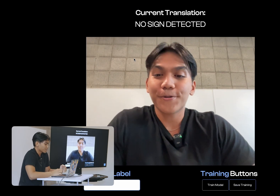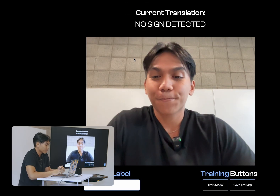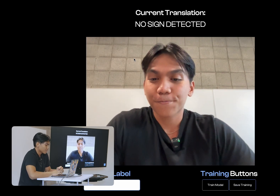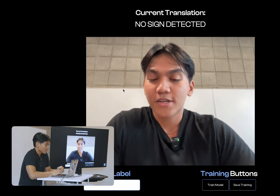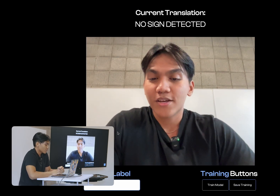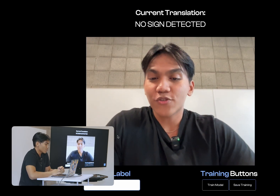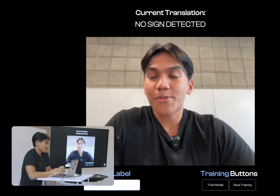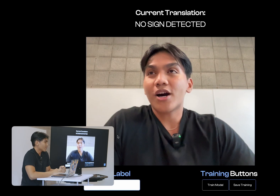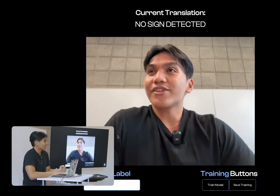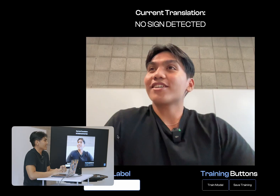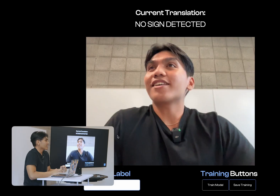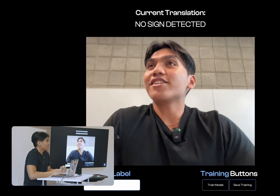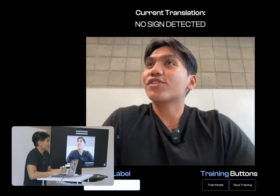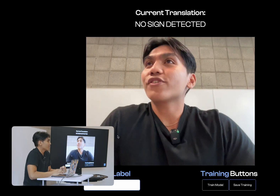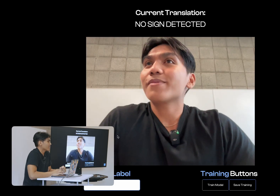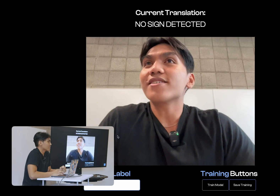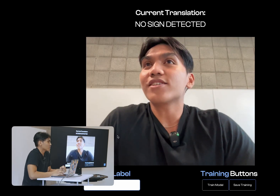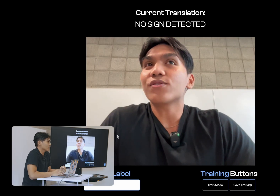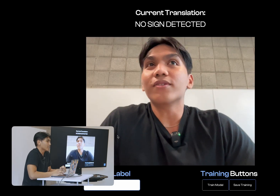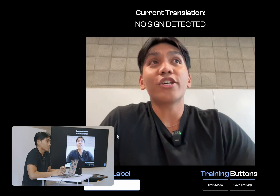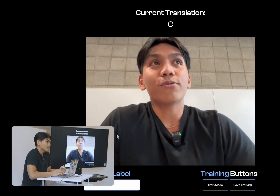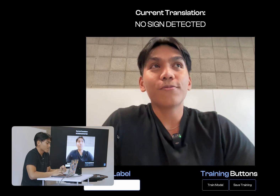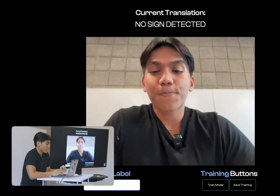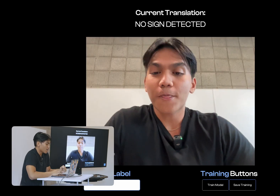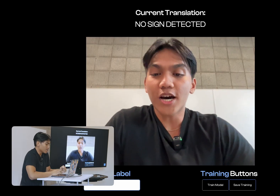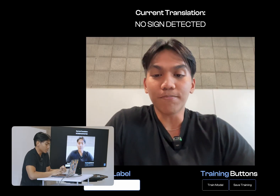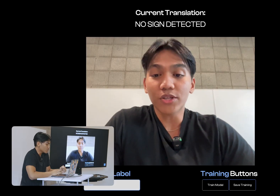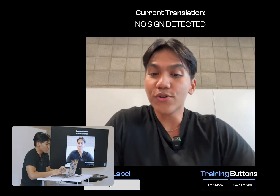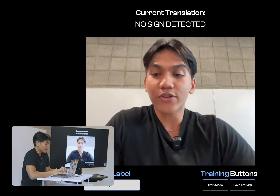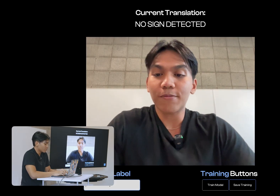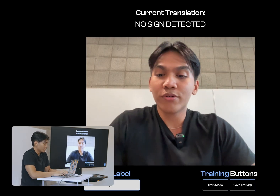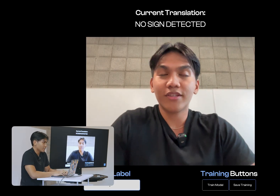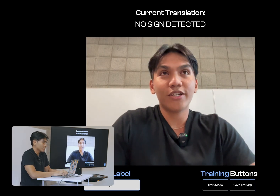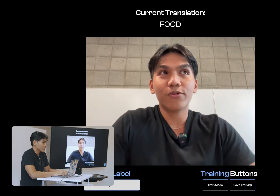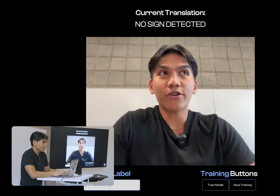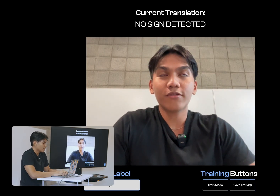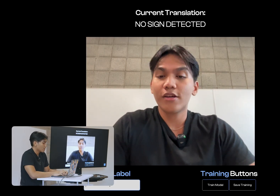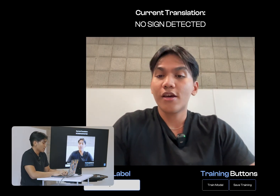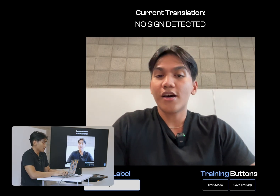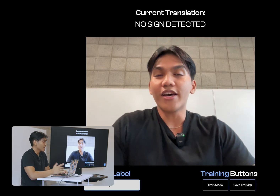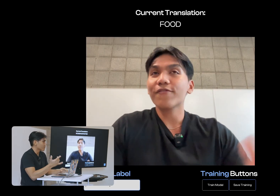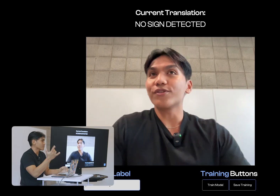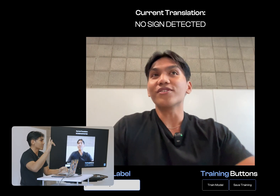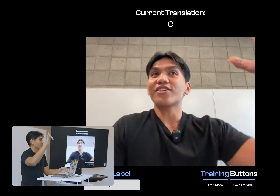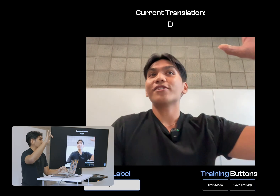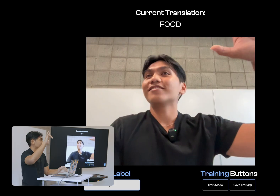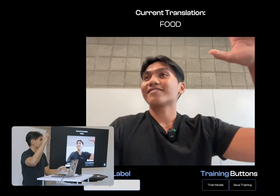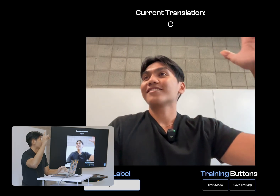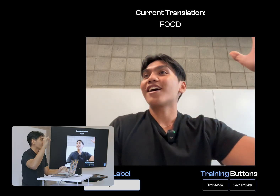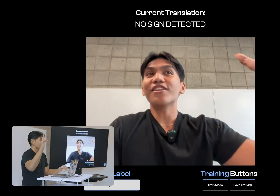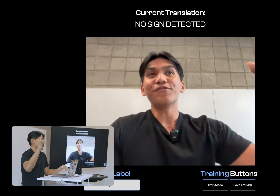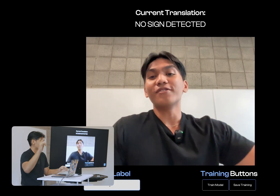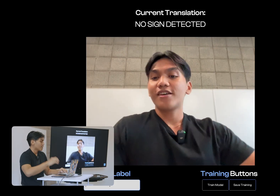right? So remember how I said that each frame has its own label? The user can put the label here. Everyone knows this sign,